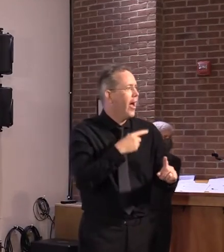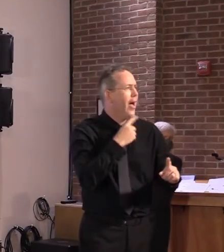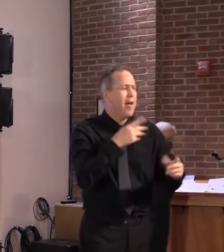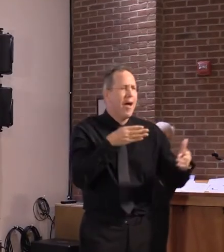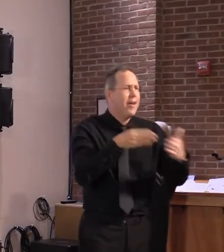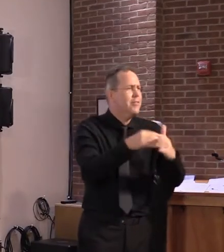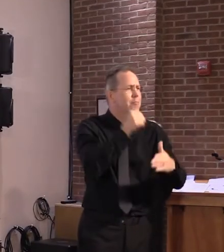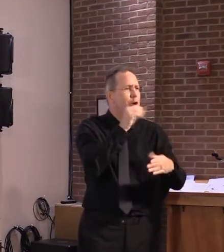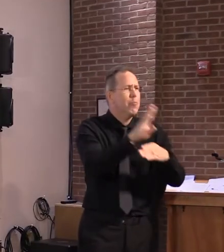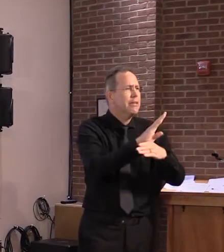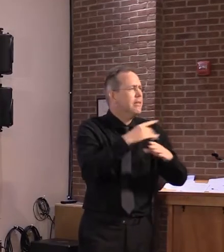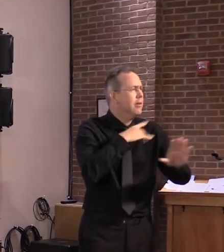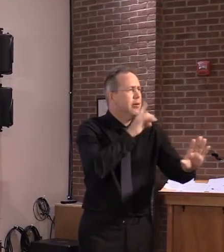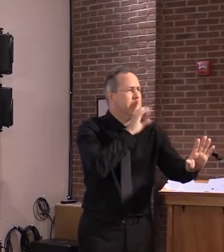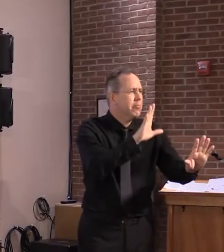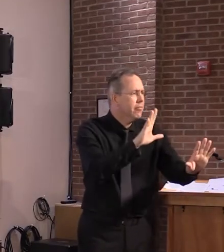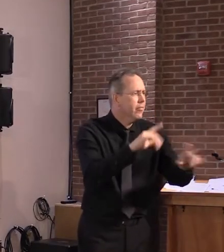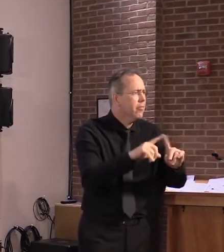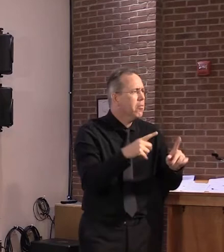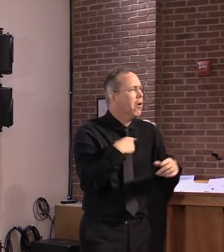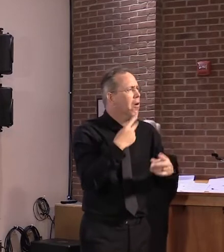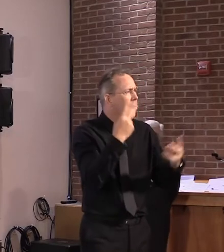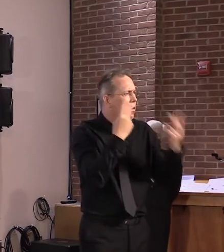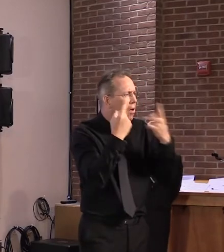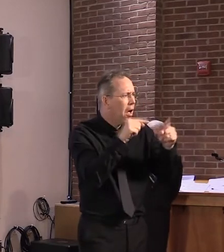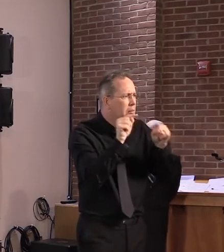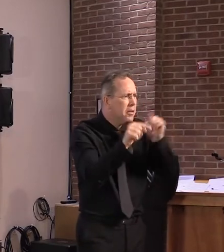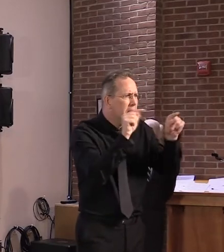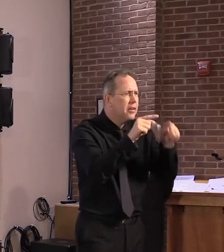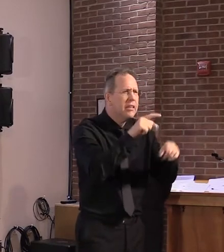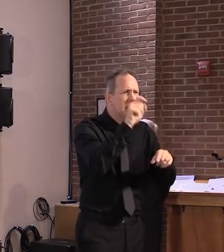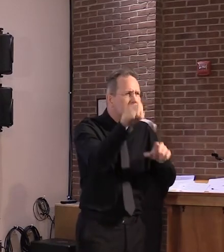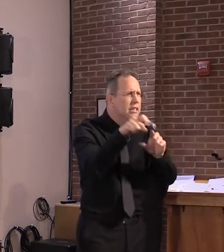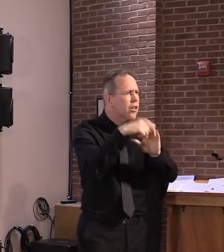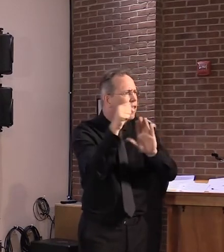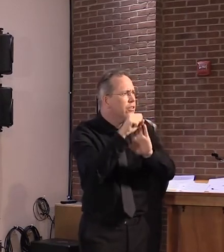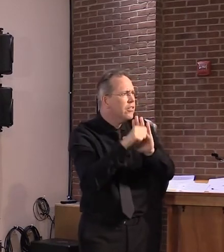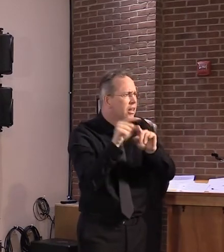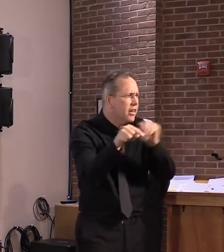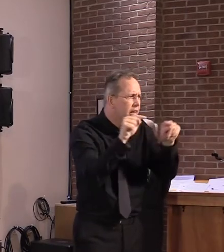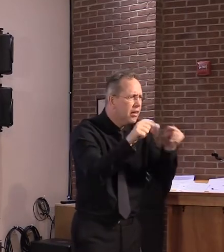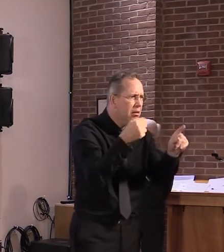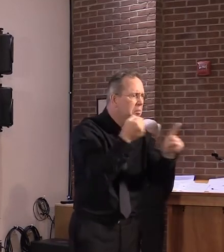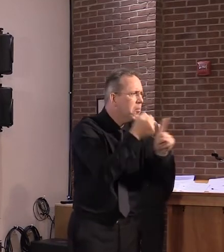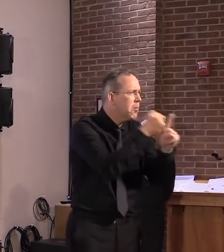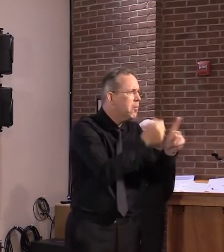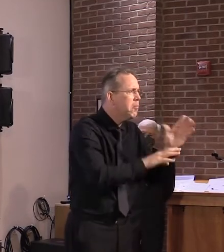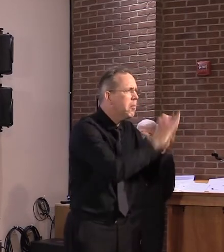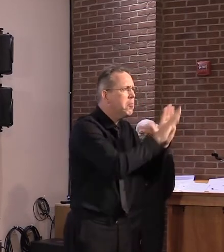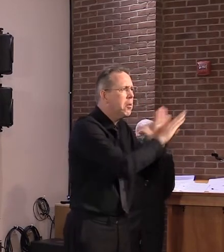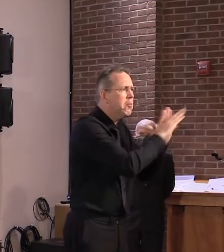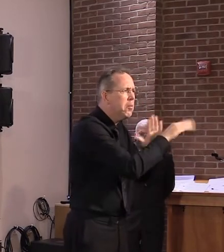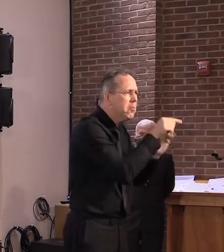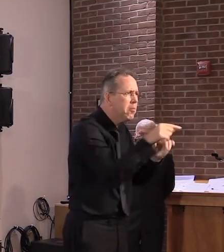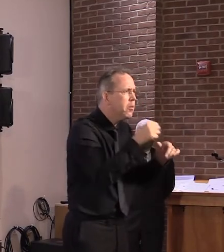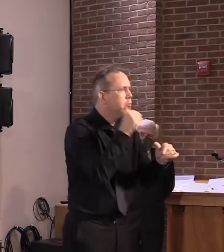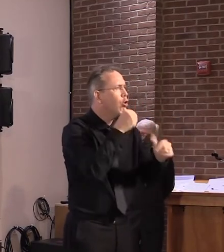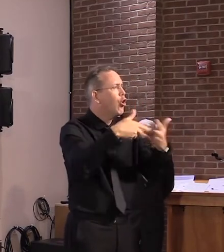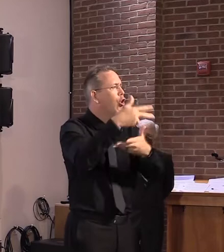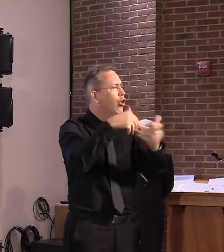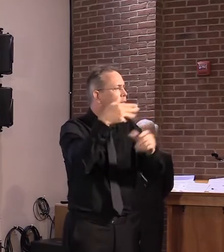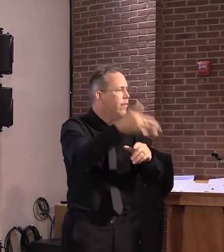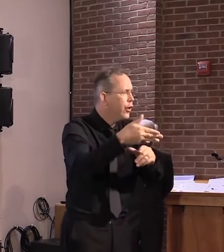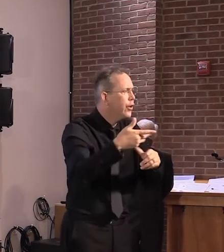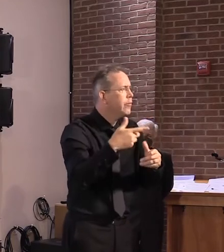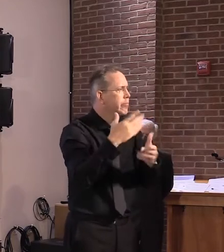that have had the most dramatic change, that's been clearly recognized as part of the problem. And the problem, of course, is not